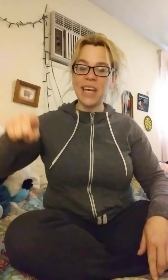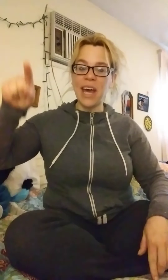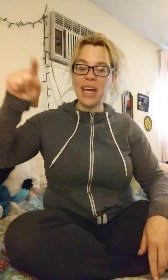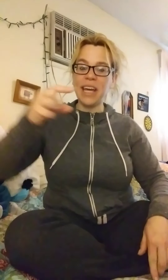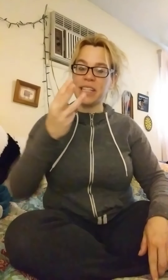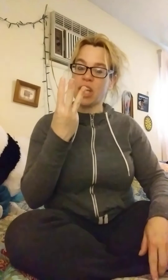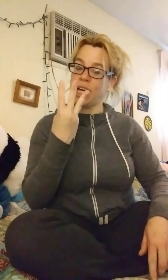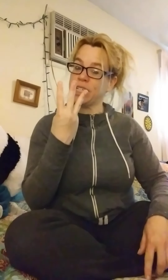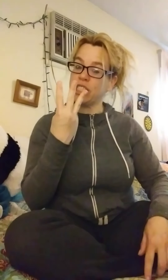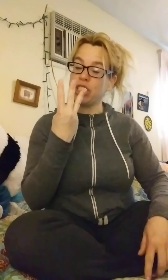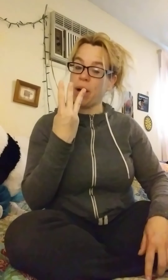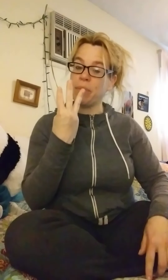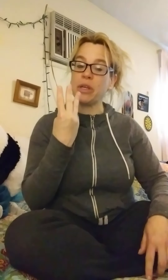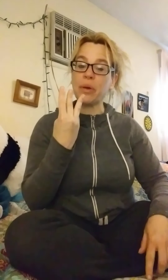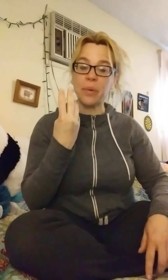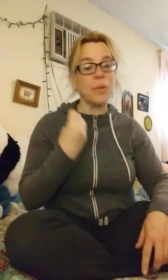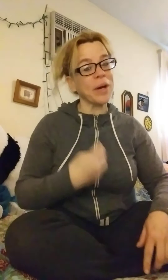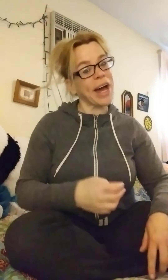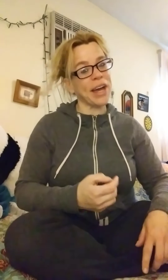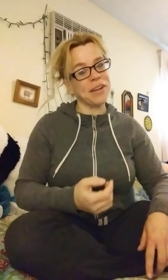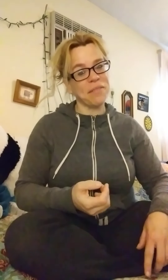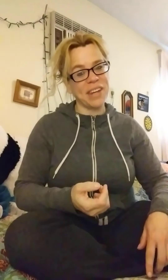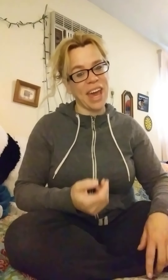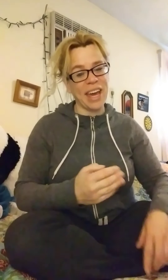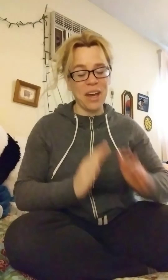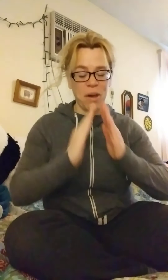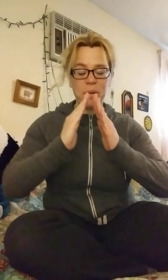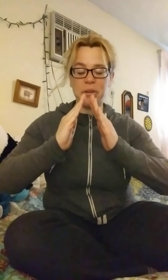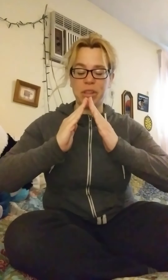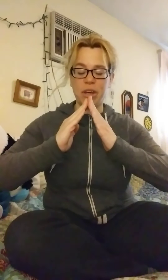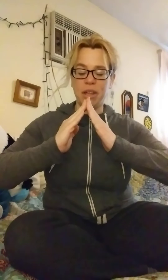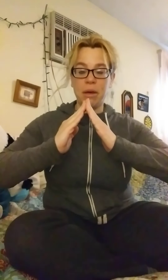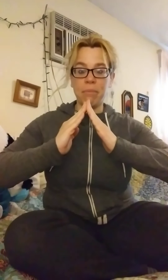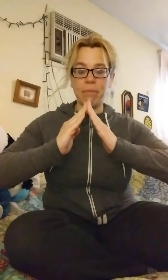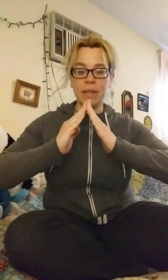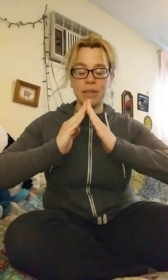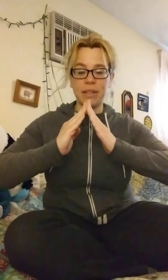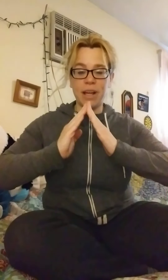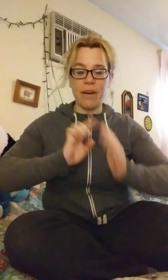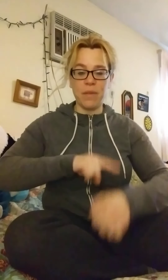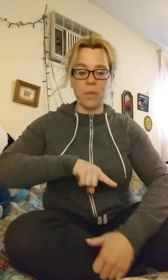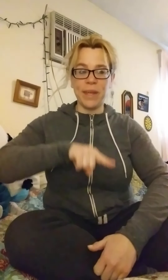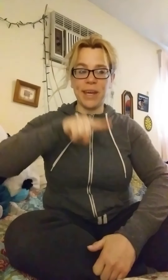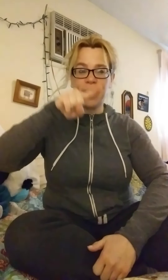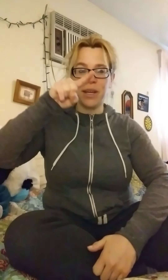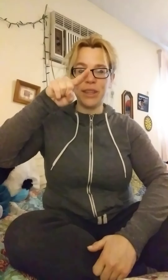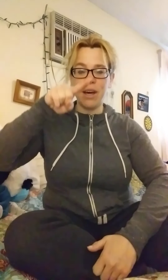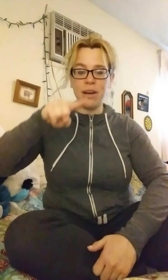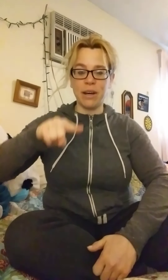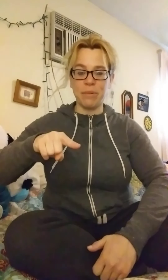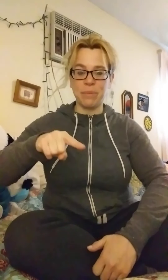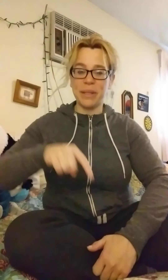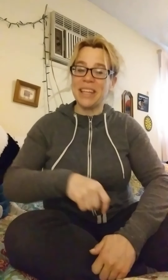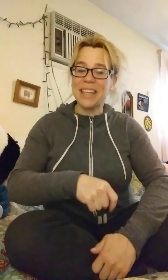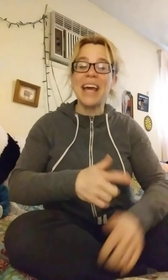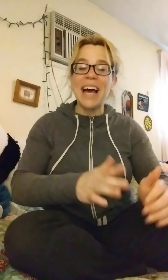Wednesday. It's a W kind of day. We're in the middle of the week, the hump.